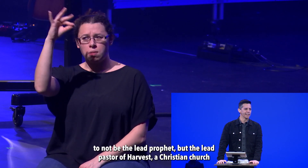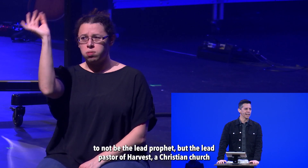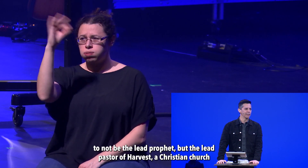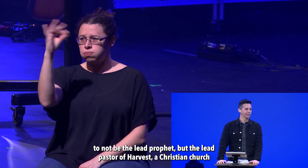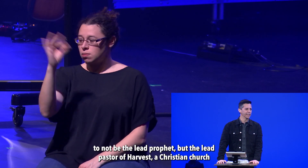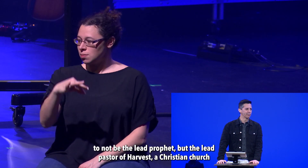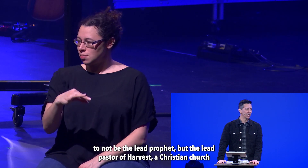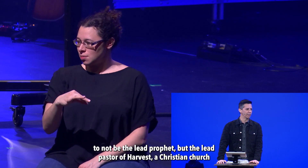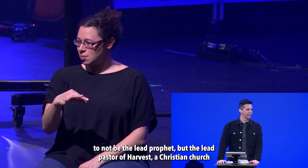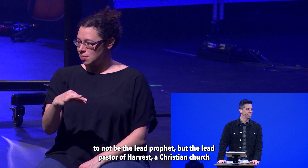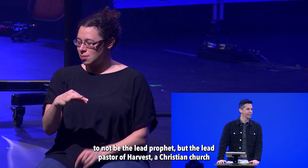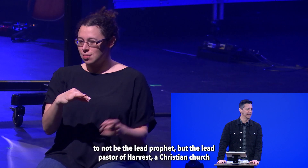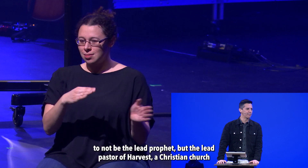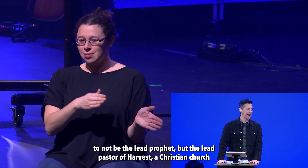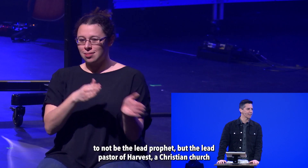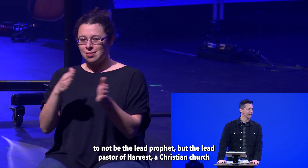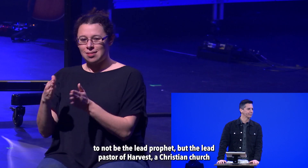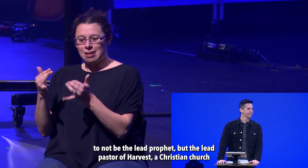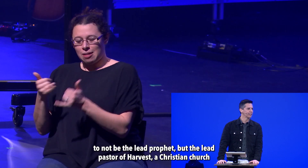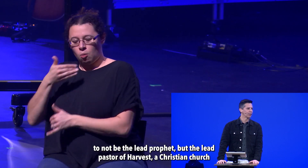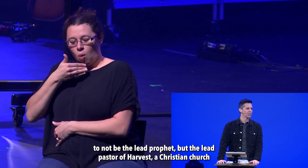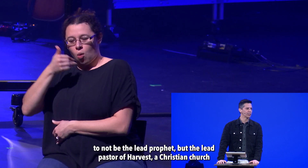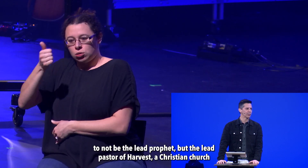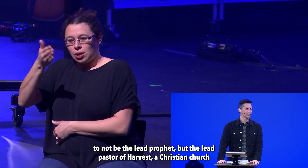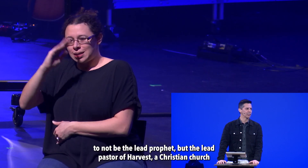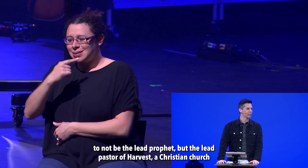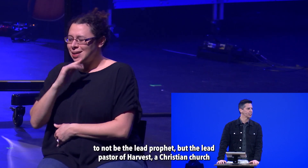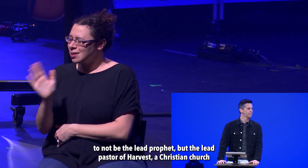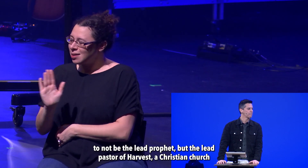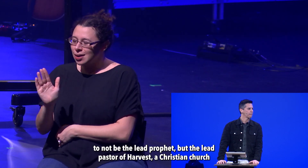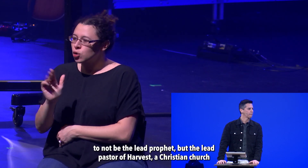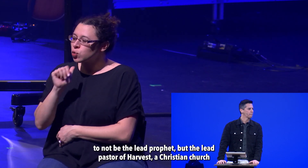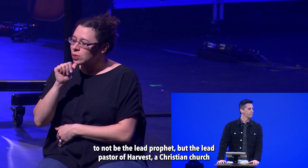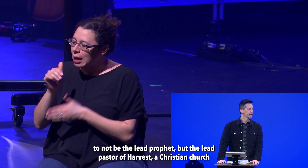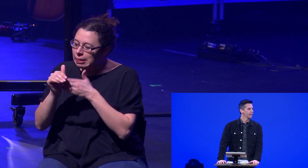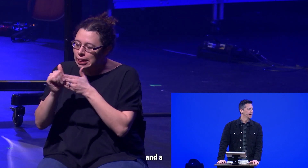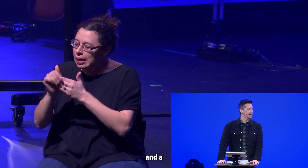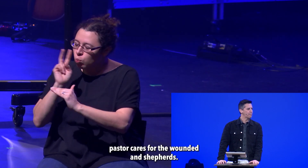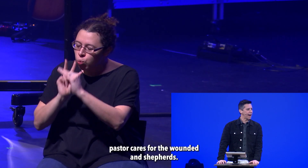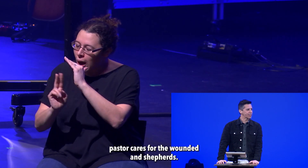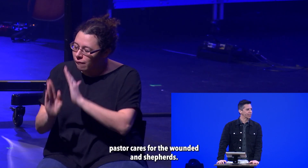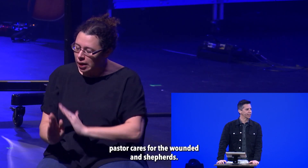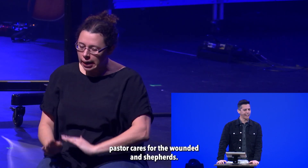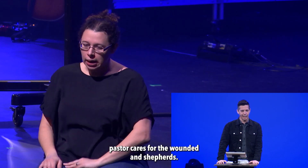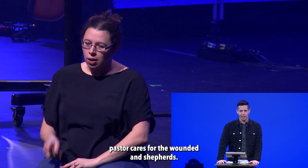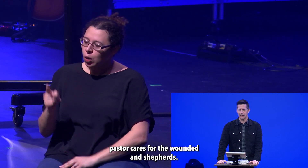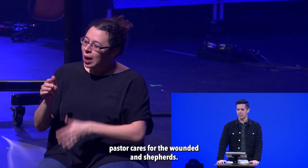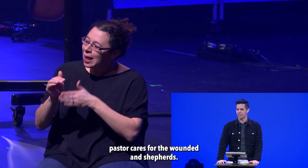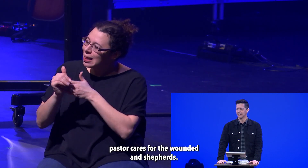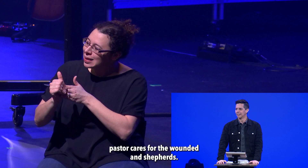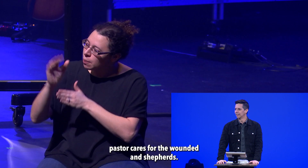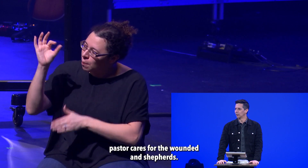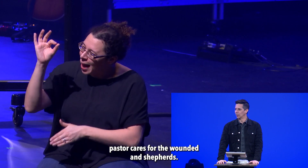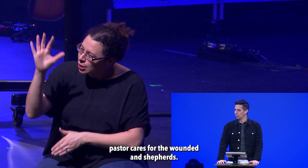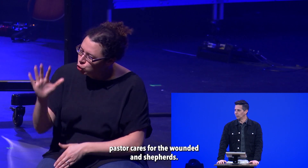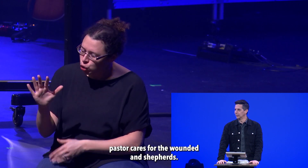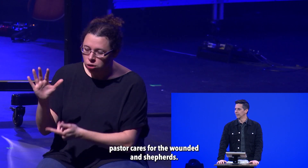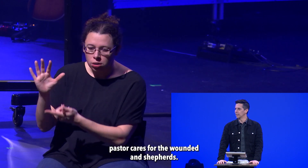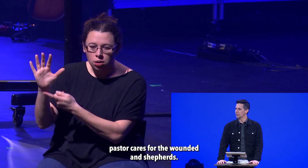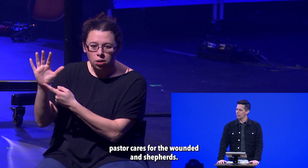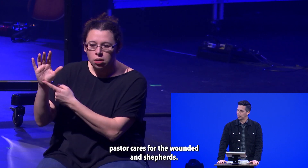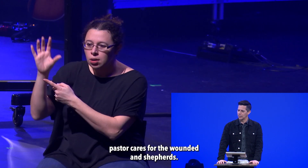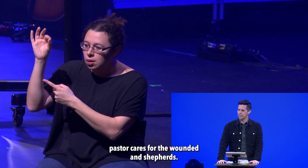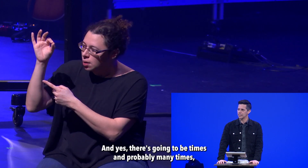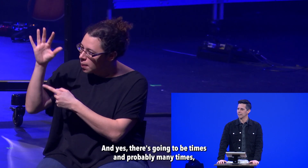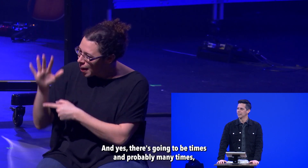asked me to not be the lead prophet, but the lead pastor of Harvester Christian Church. And a pastor cares for the wounded